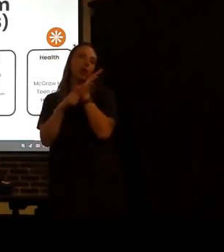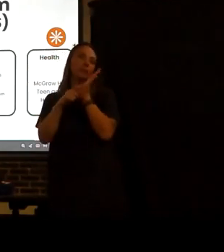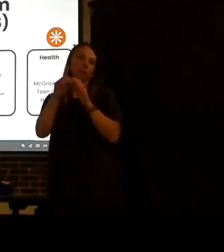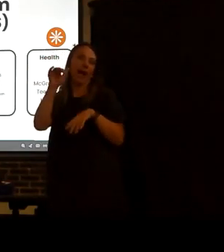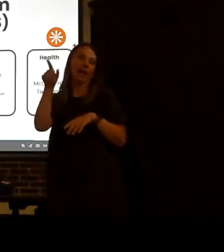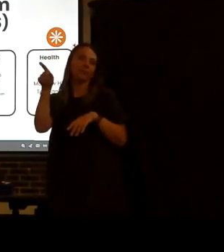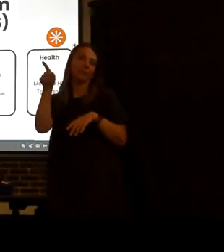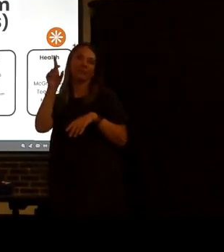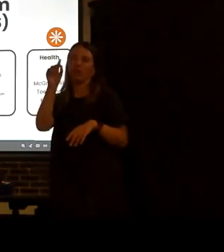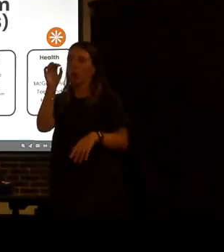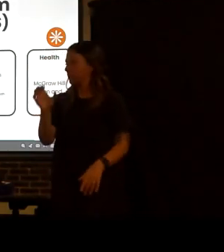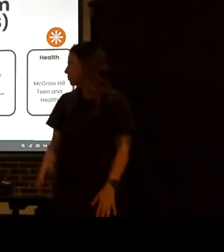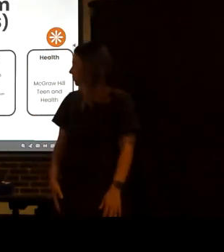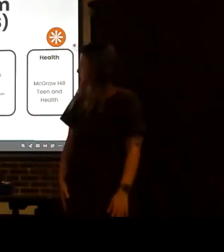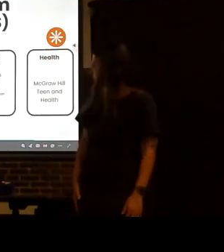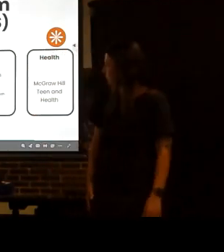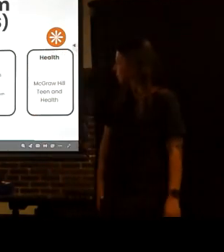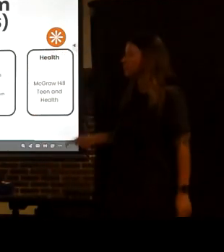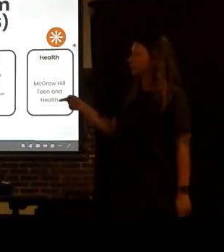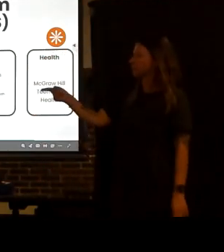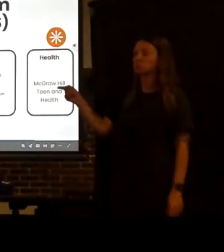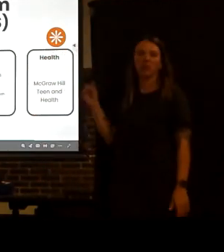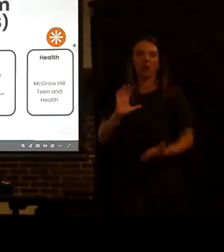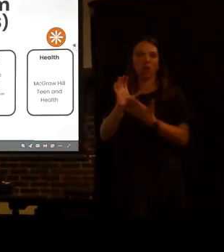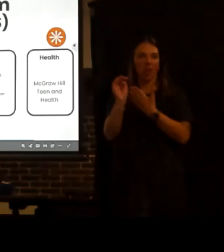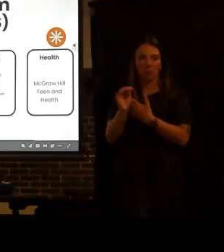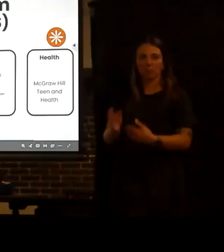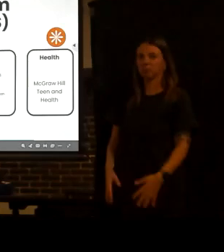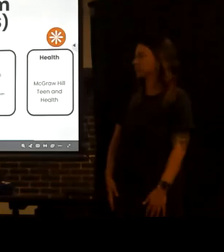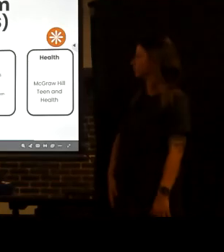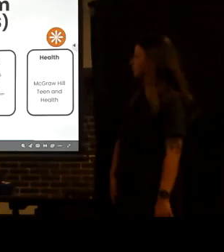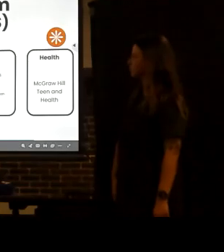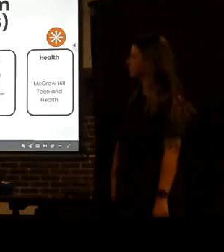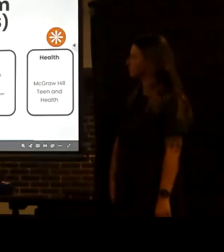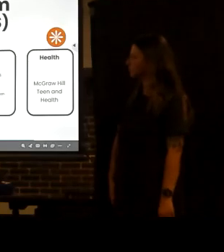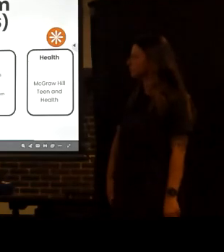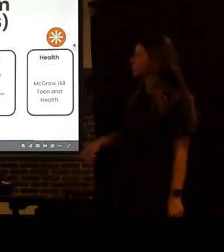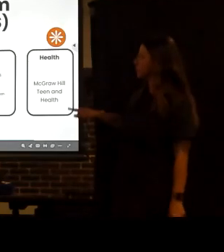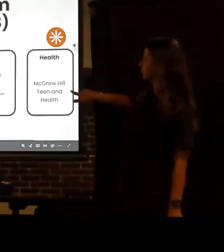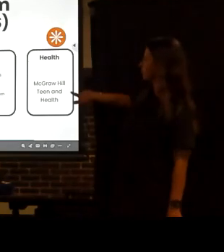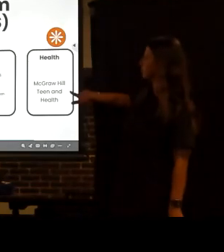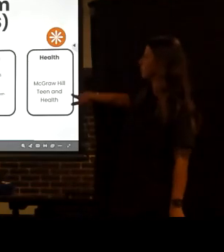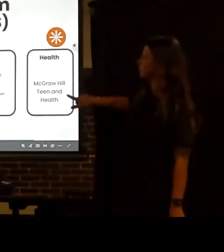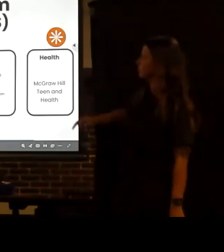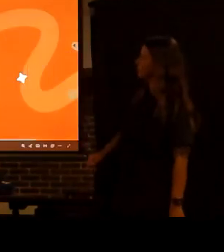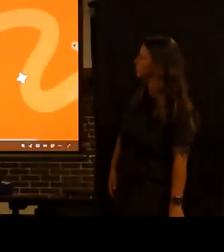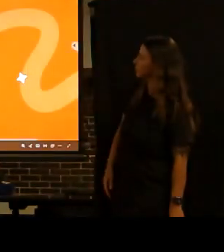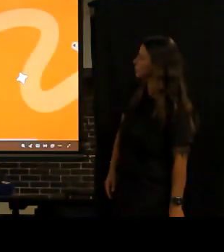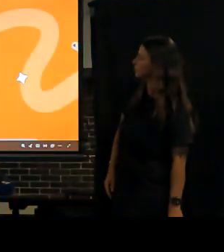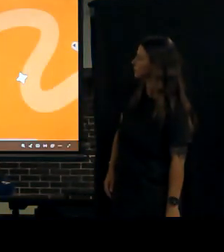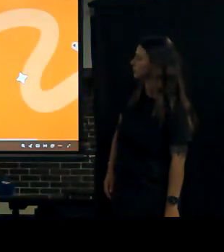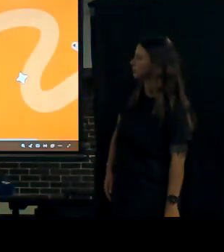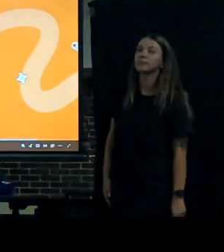for our seniors. That is a requirement per the DOE, and our health curriculum here that you can